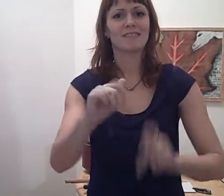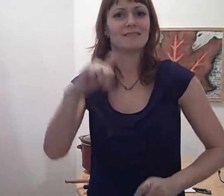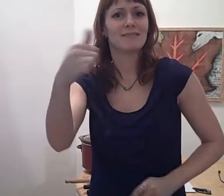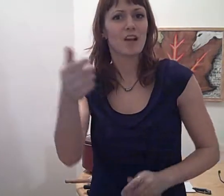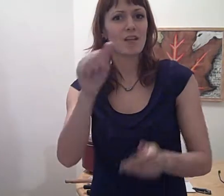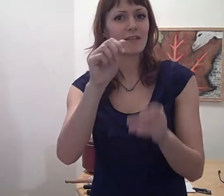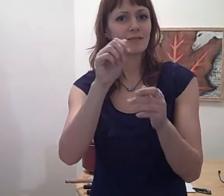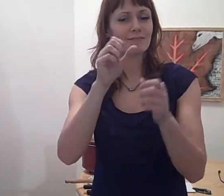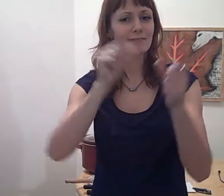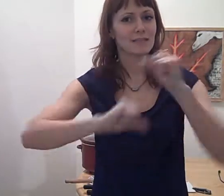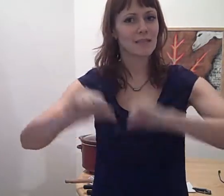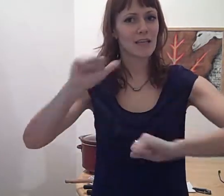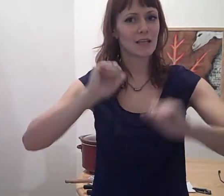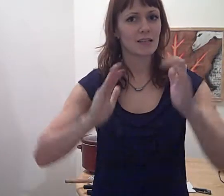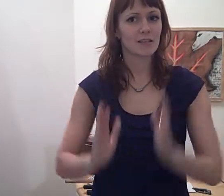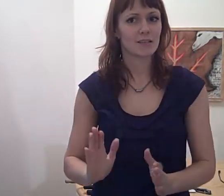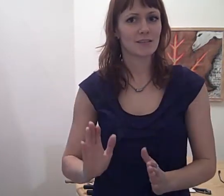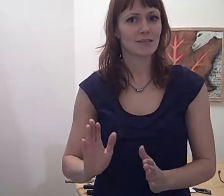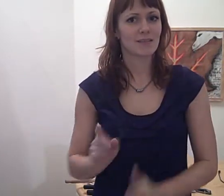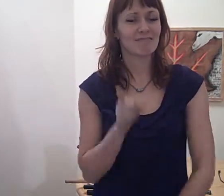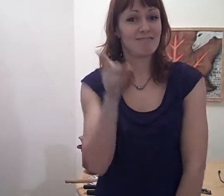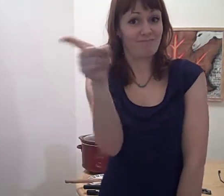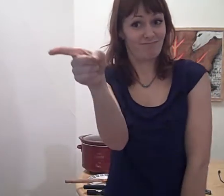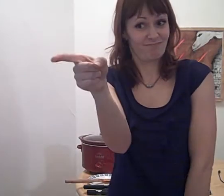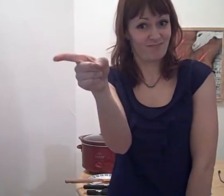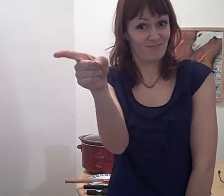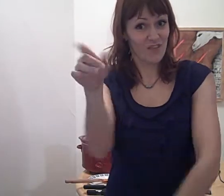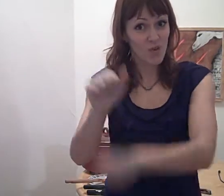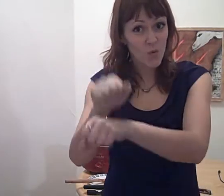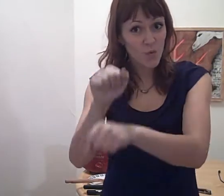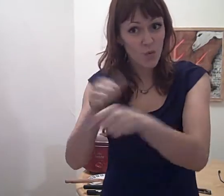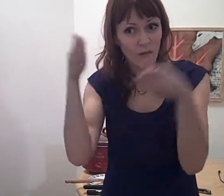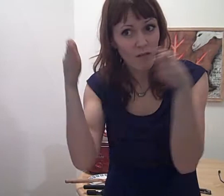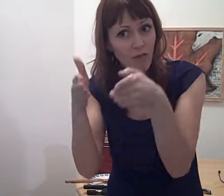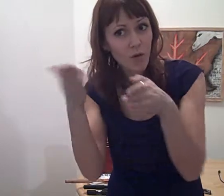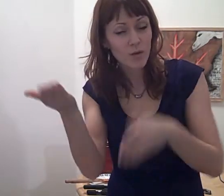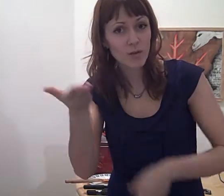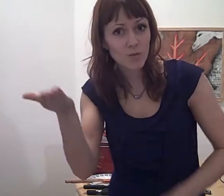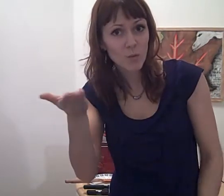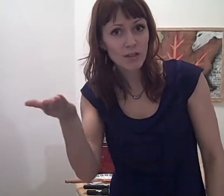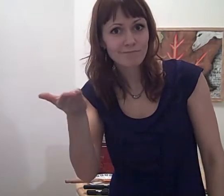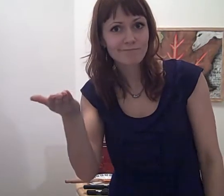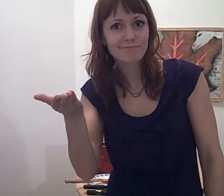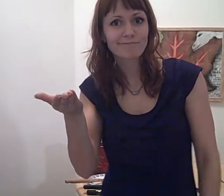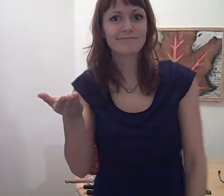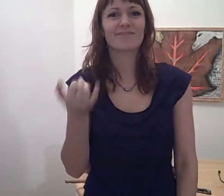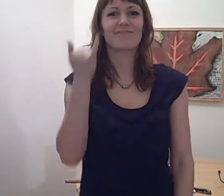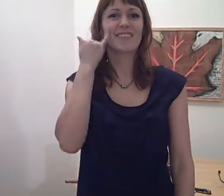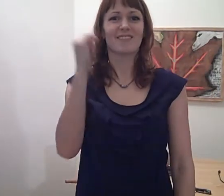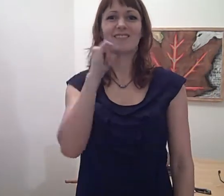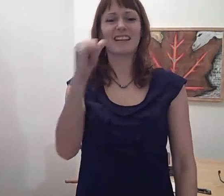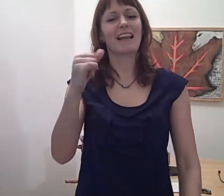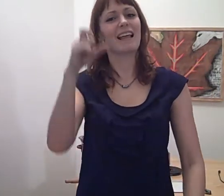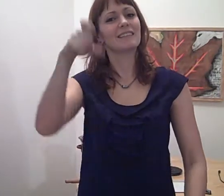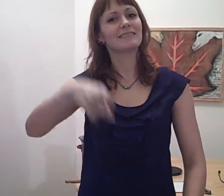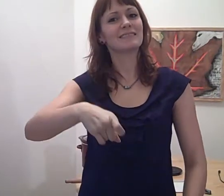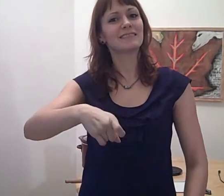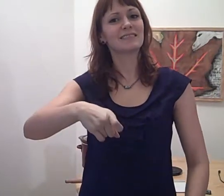Imagine if we didn't have to rely on artificial lighting to get round at night.